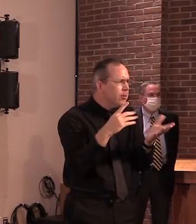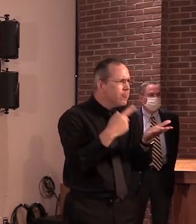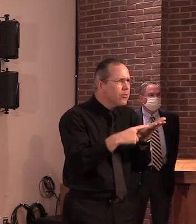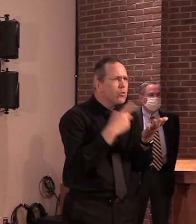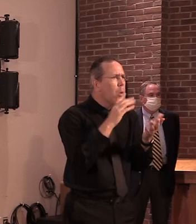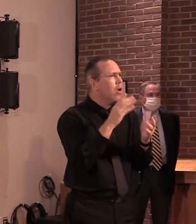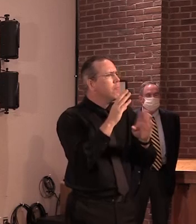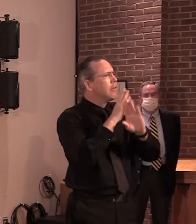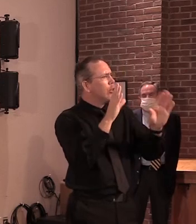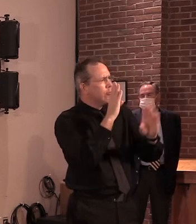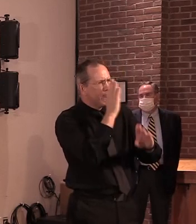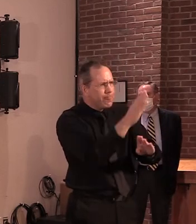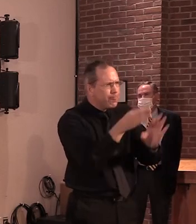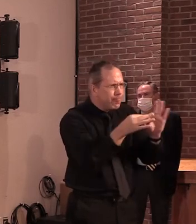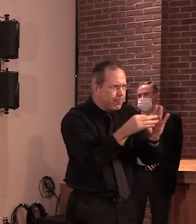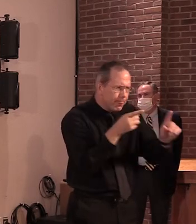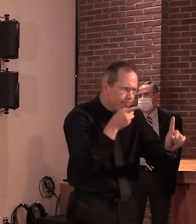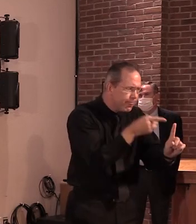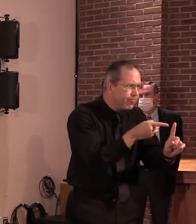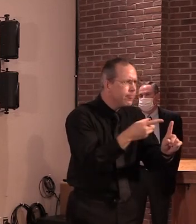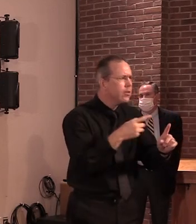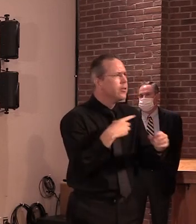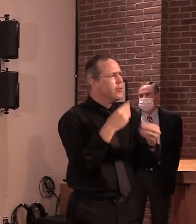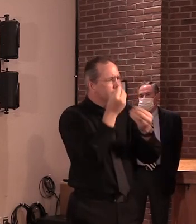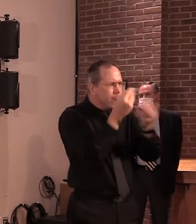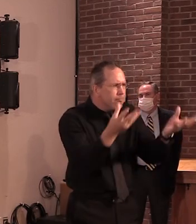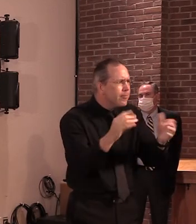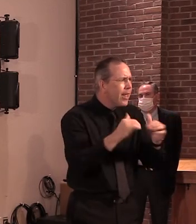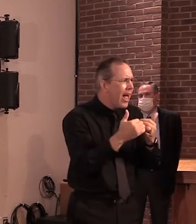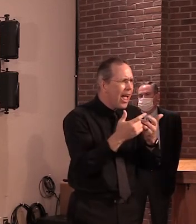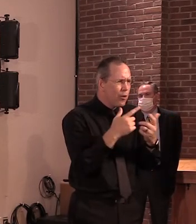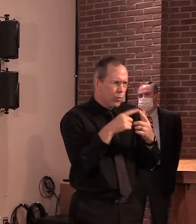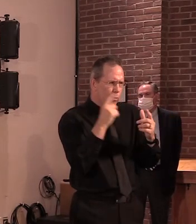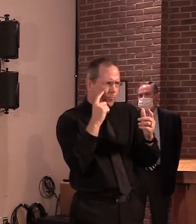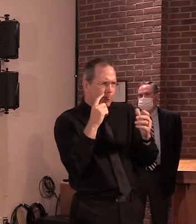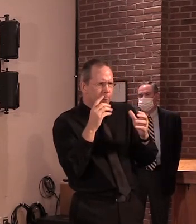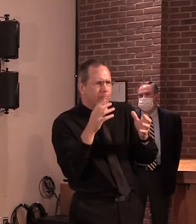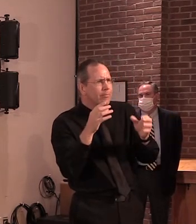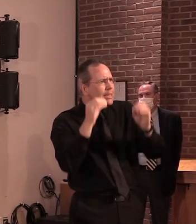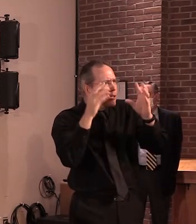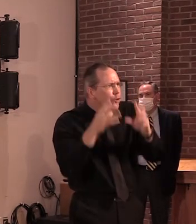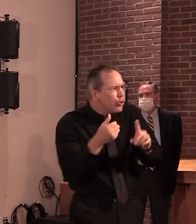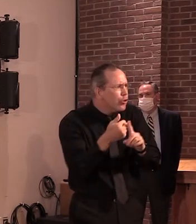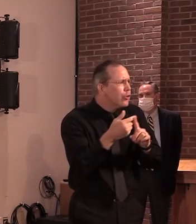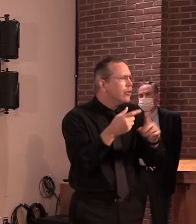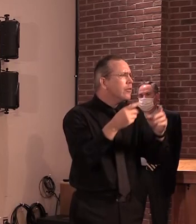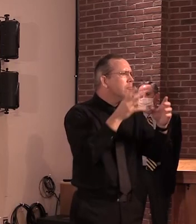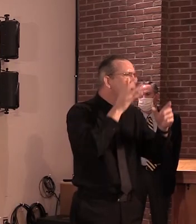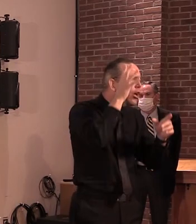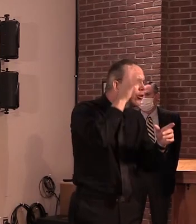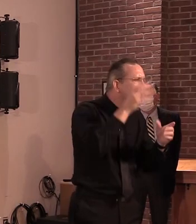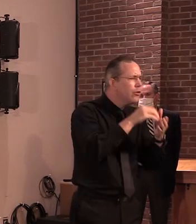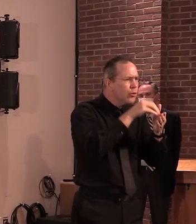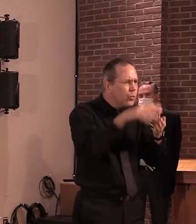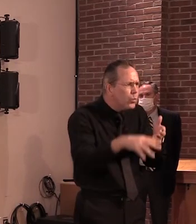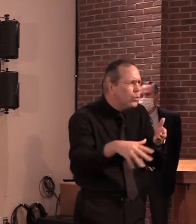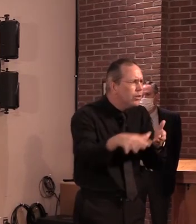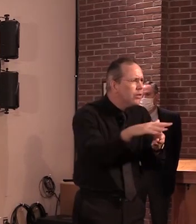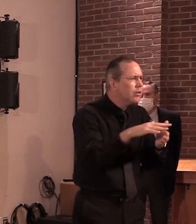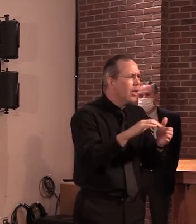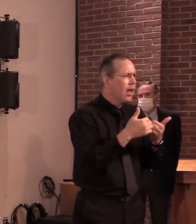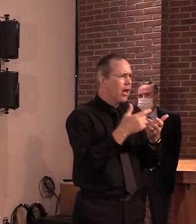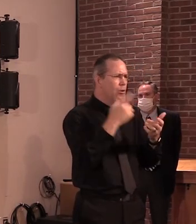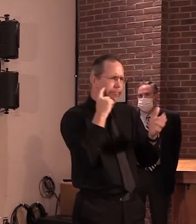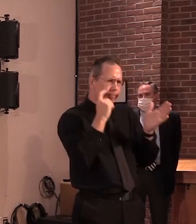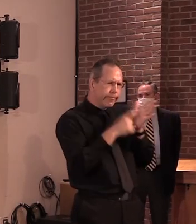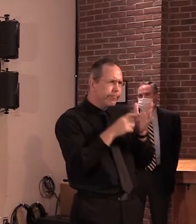teachers, staff, parents, and students should take in order to protect everyone in the community. And